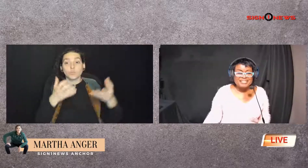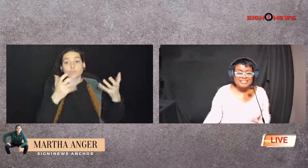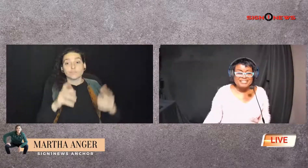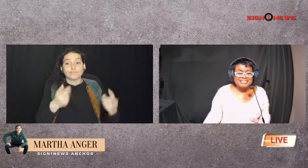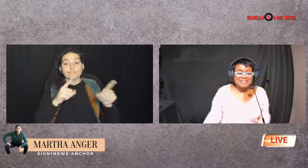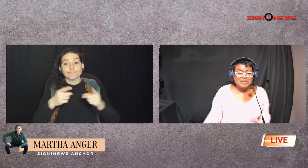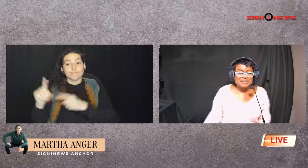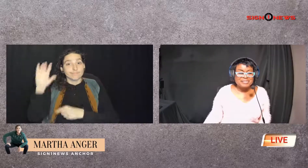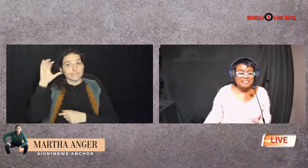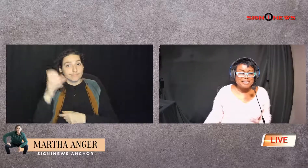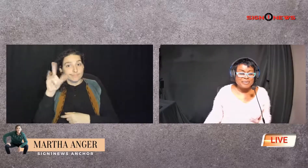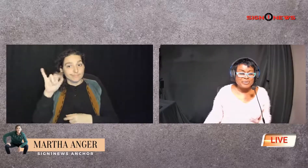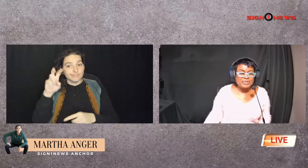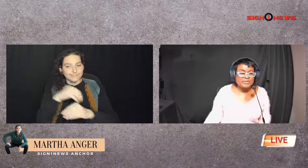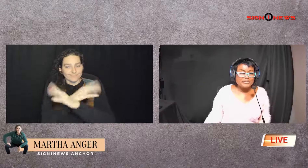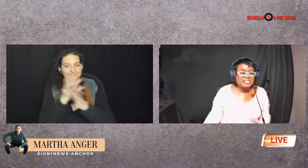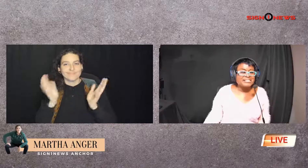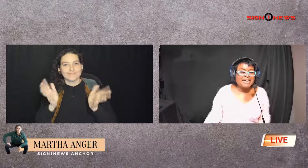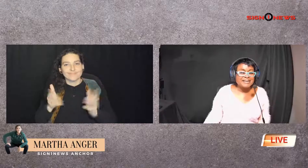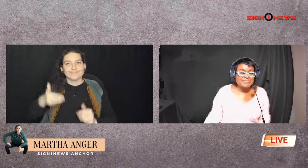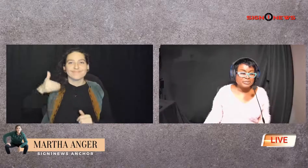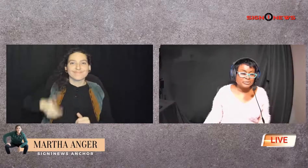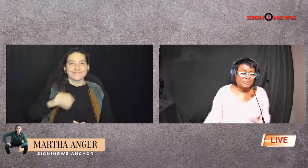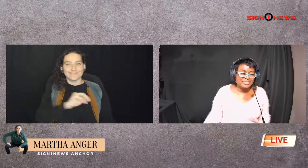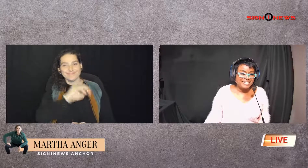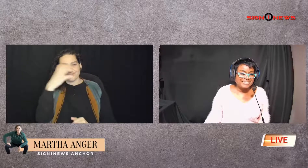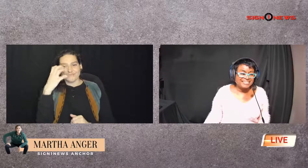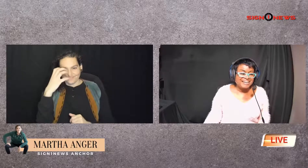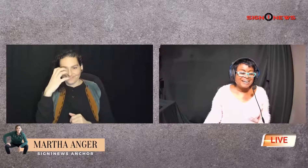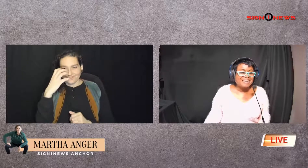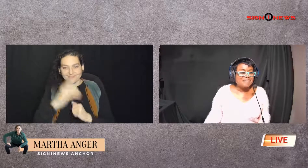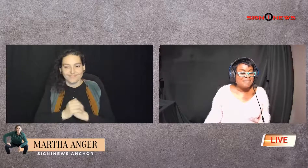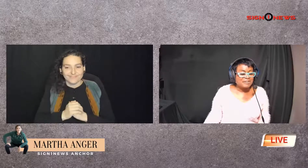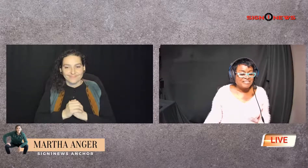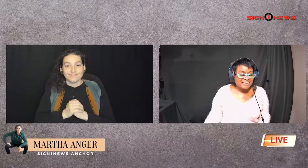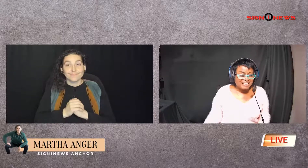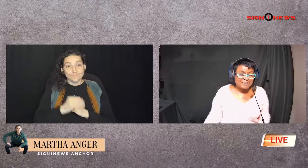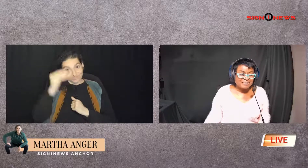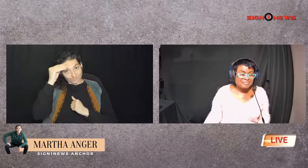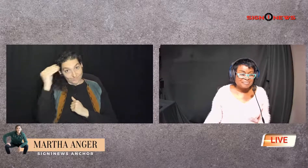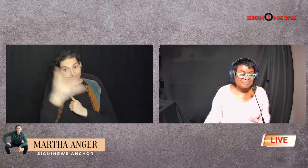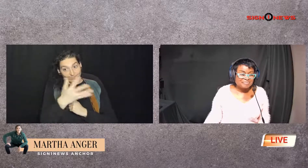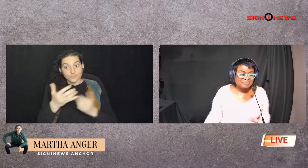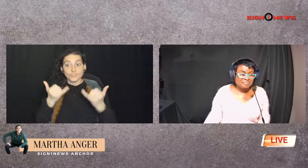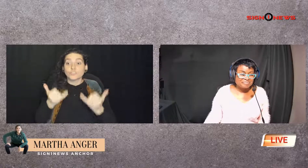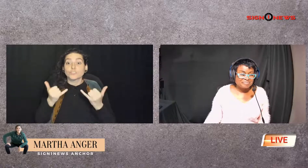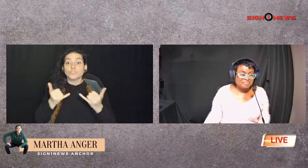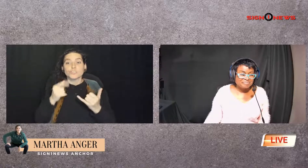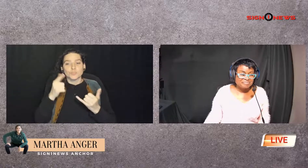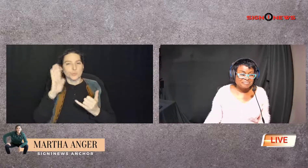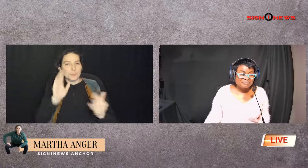Hello, everyone. Welcome to Sign1News Live Virtual Chat. I am Martha Anger.